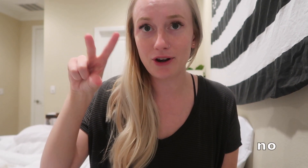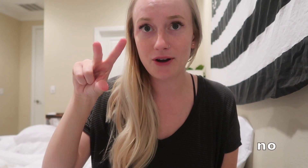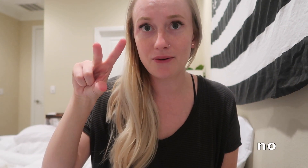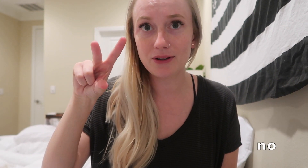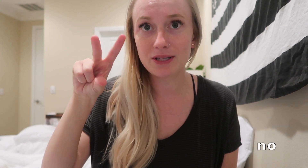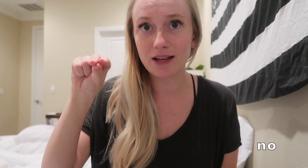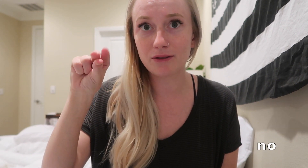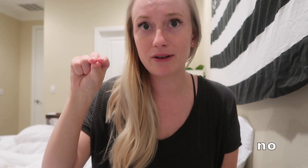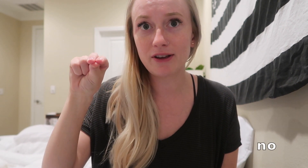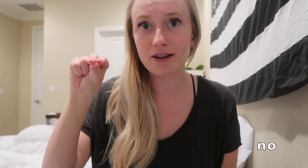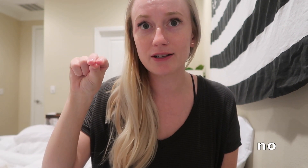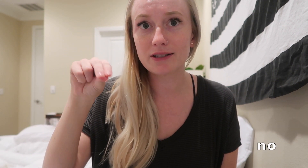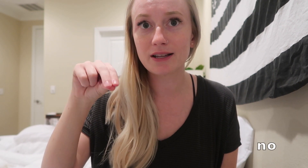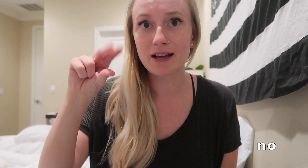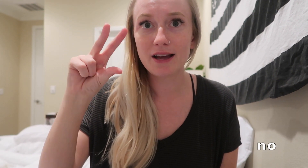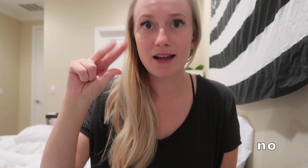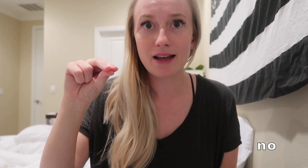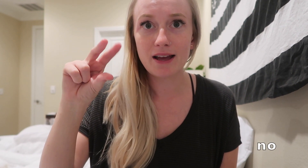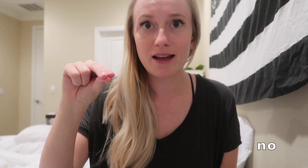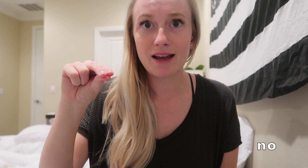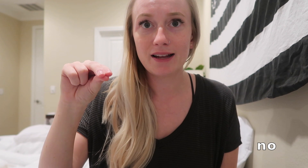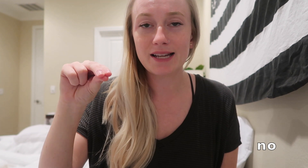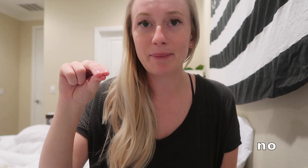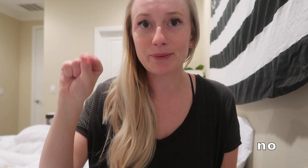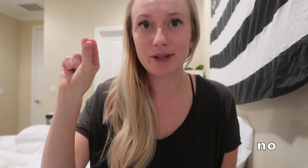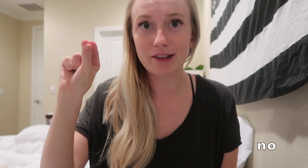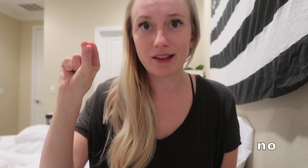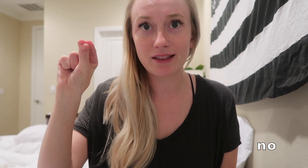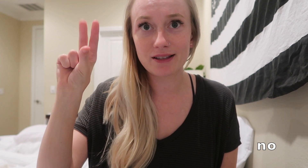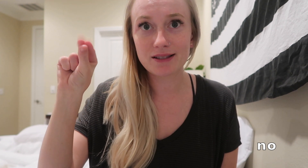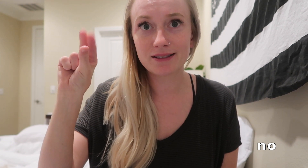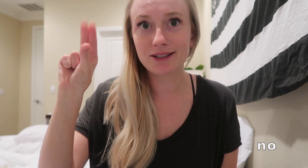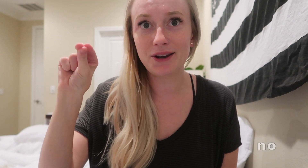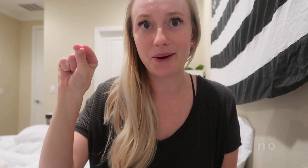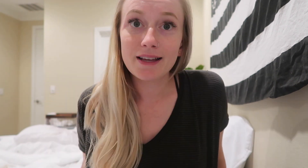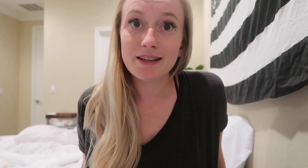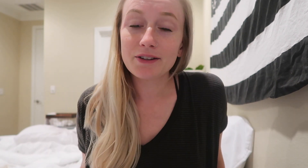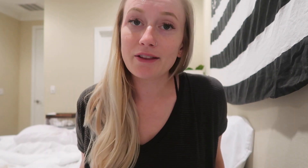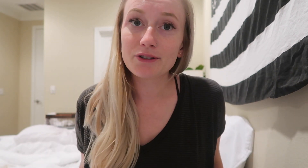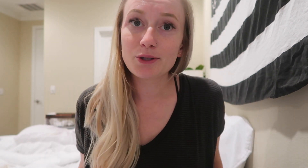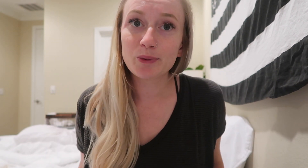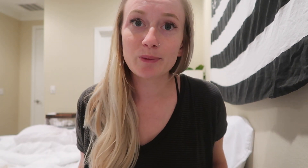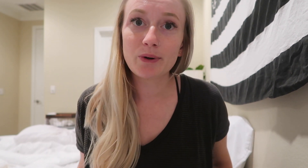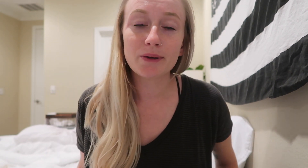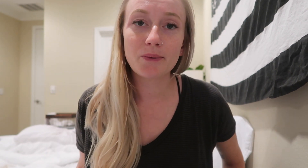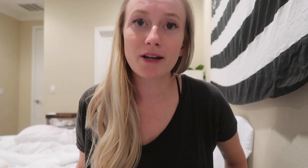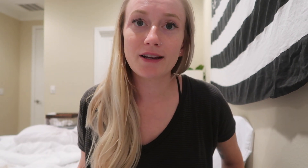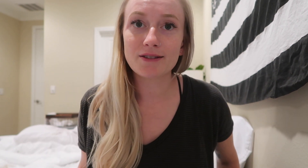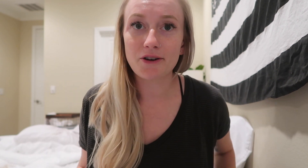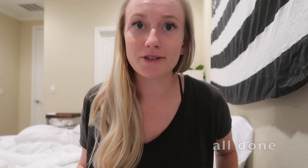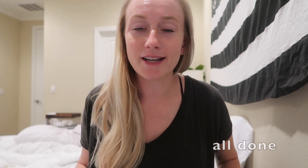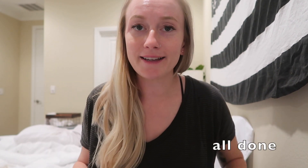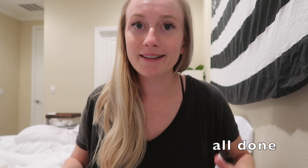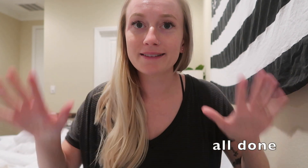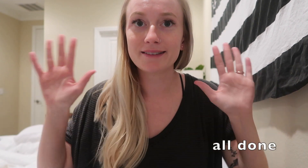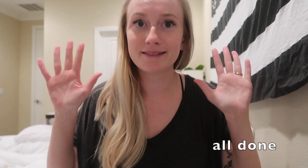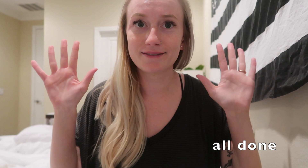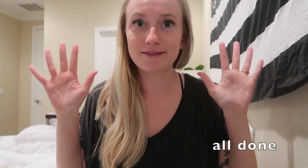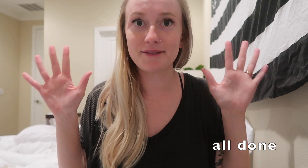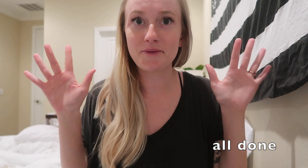no, you take 3 fingers and tap them together like this. No. I think another super important one is all done. With